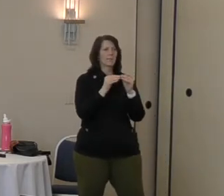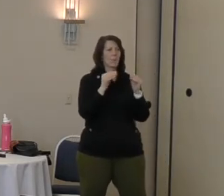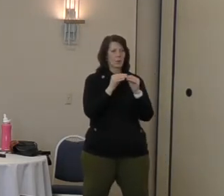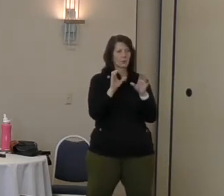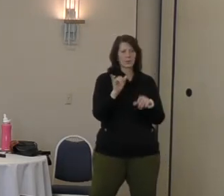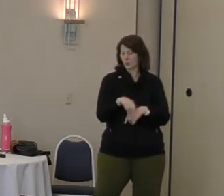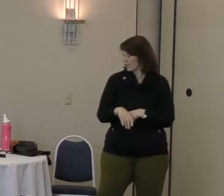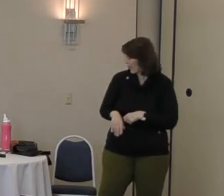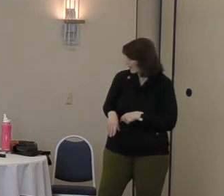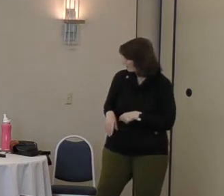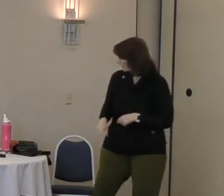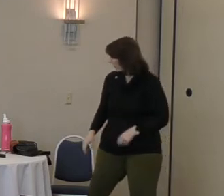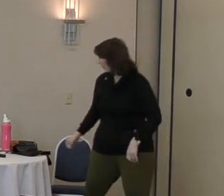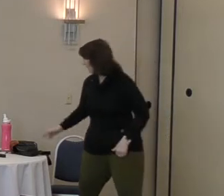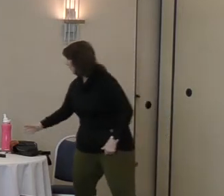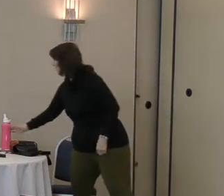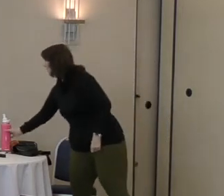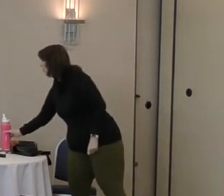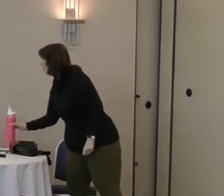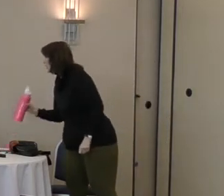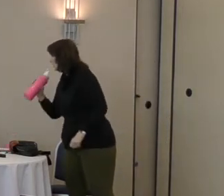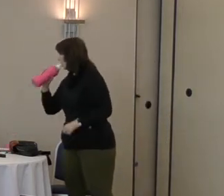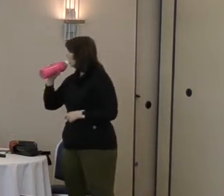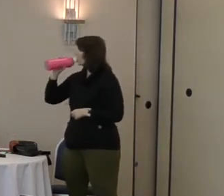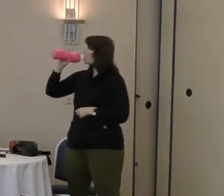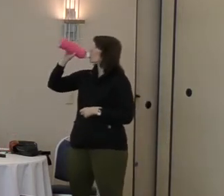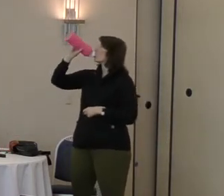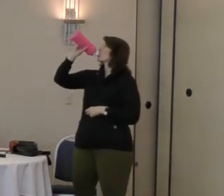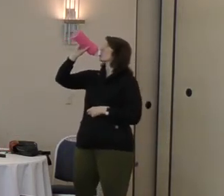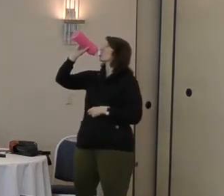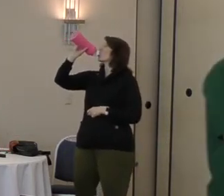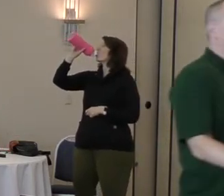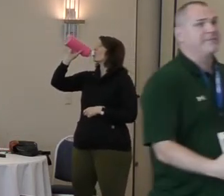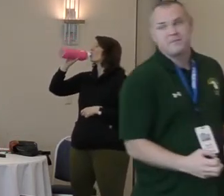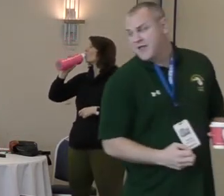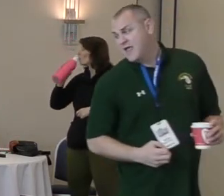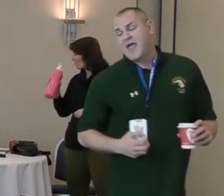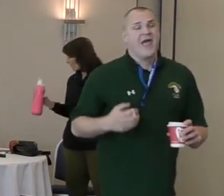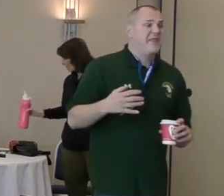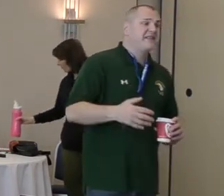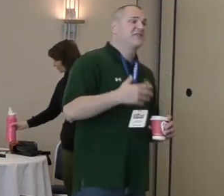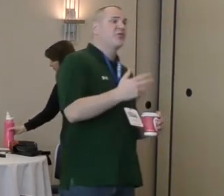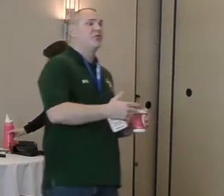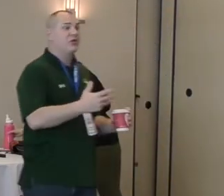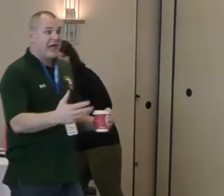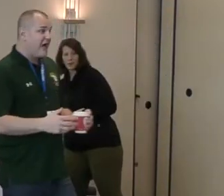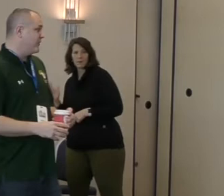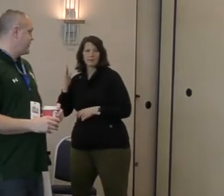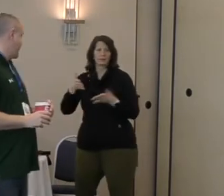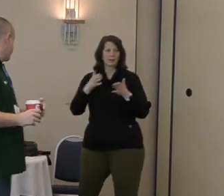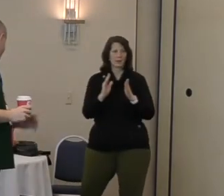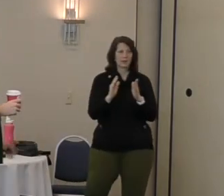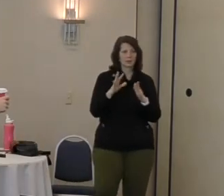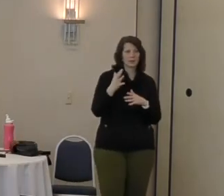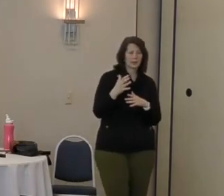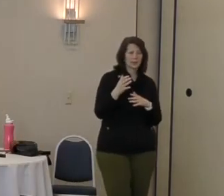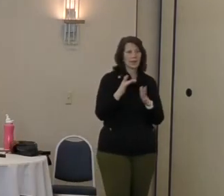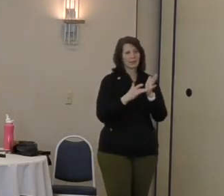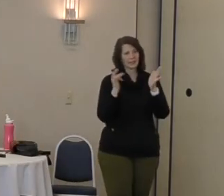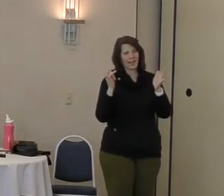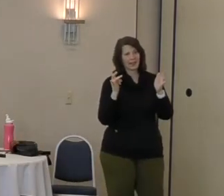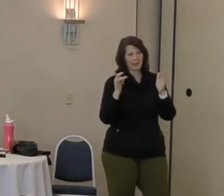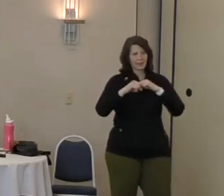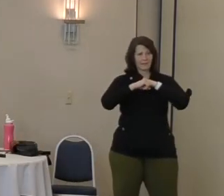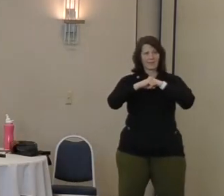do that, the more you can turn your attack pattern into a wicked domain, and that's going to allow you to kind of take advantage